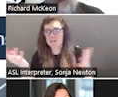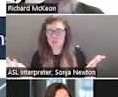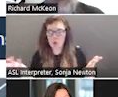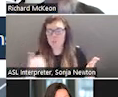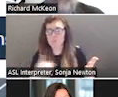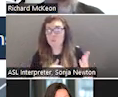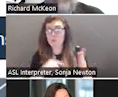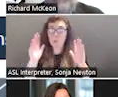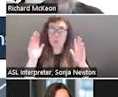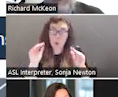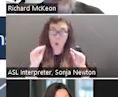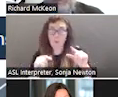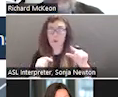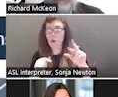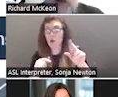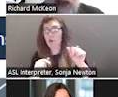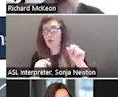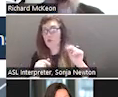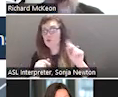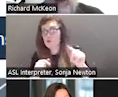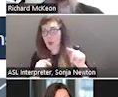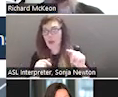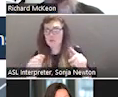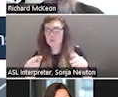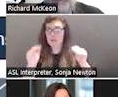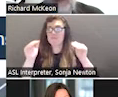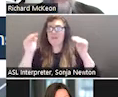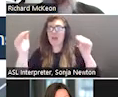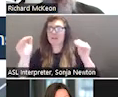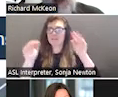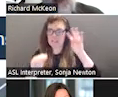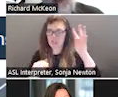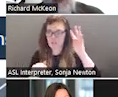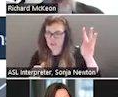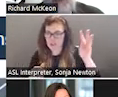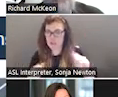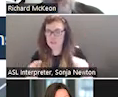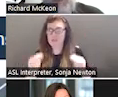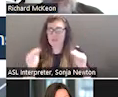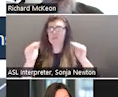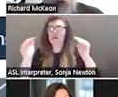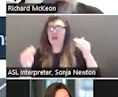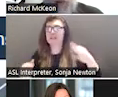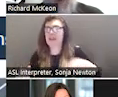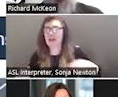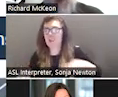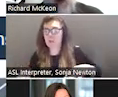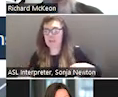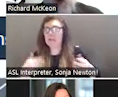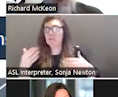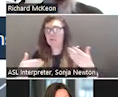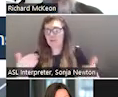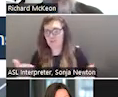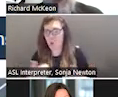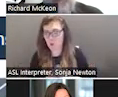grants that can advance innovation and equity moving forward regarding